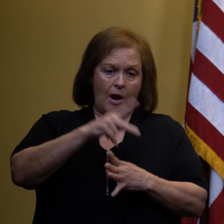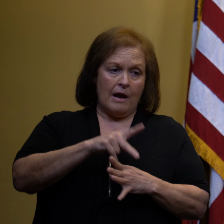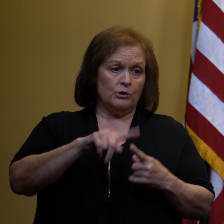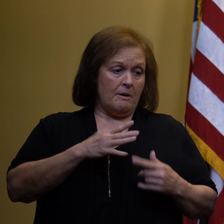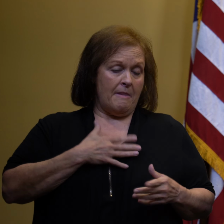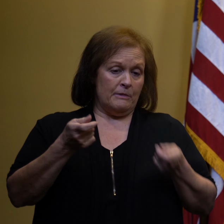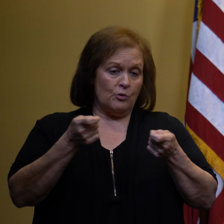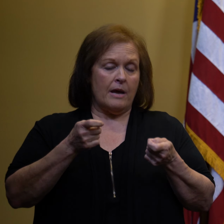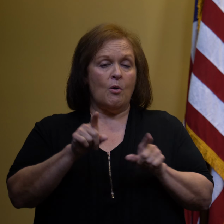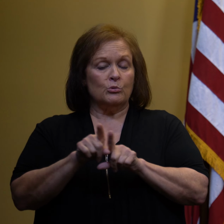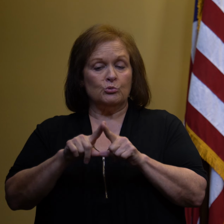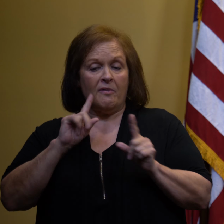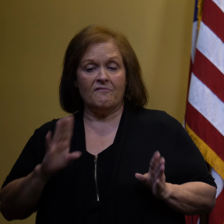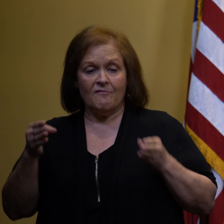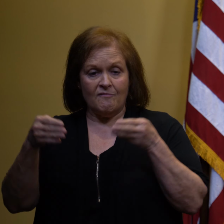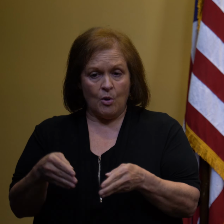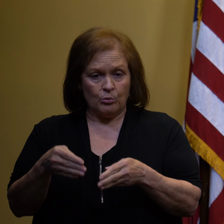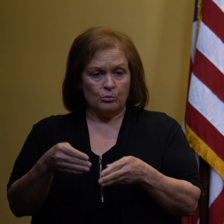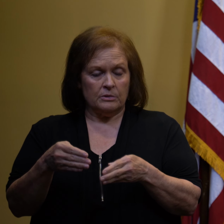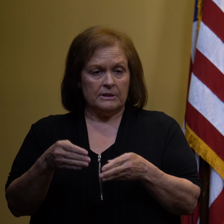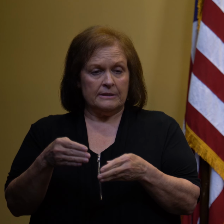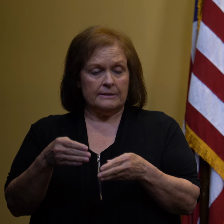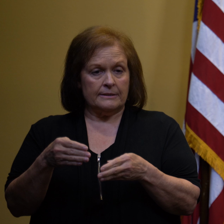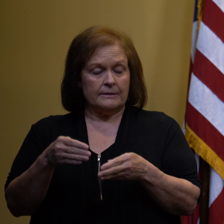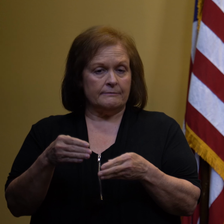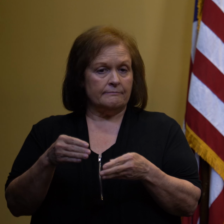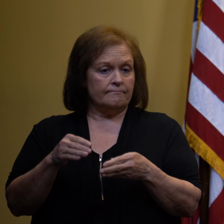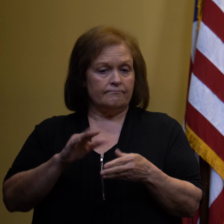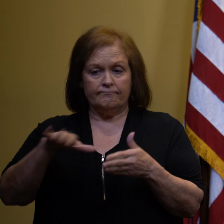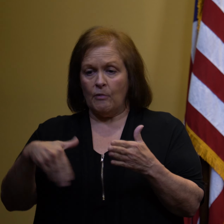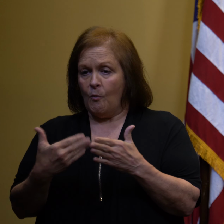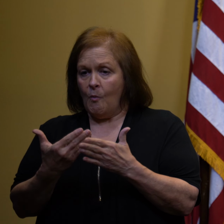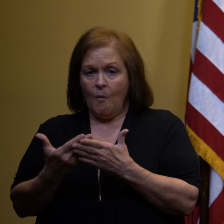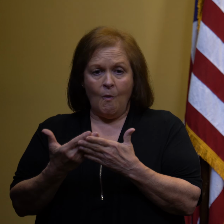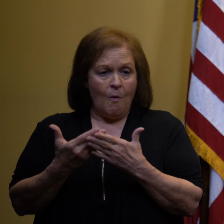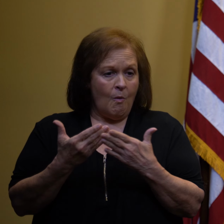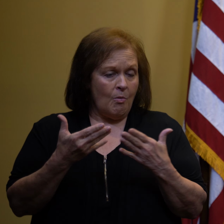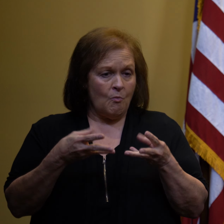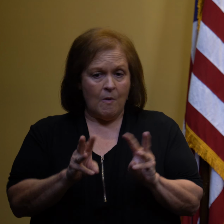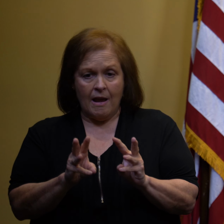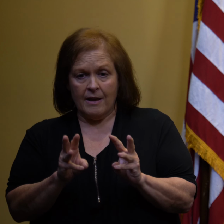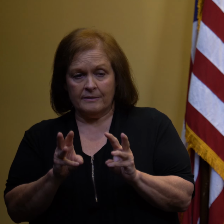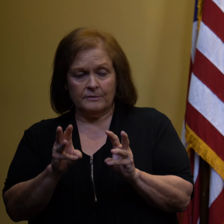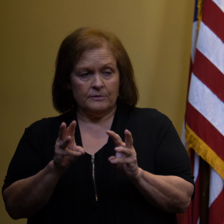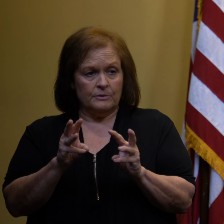as focusing on just a holistic approach relative even